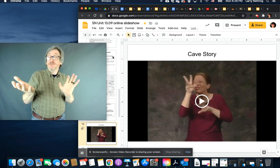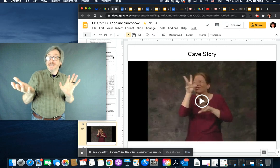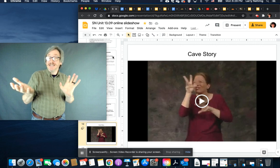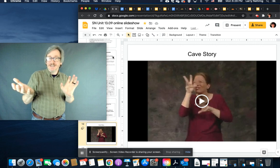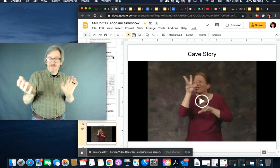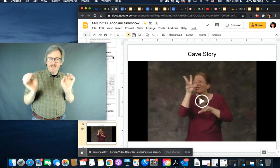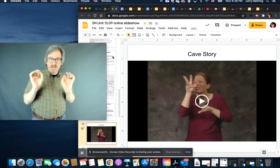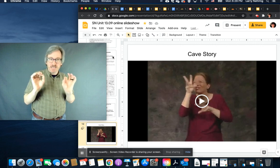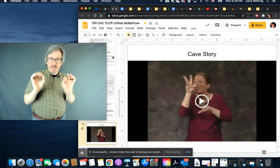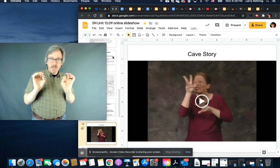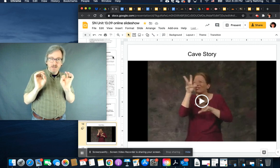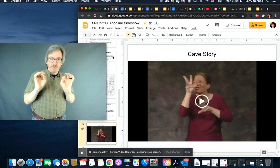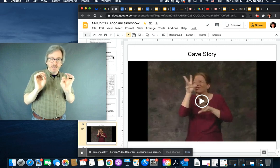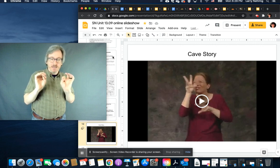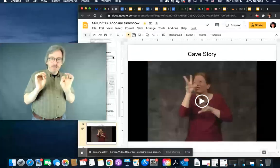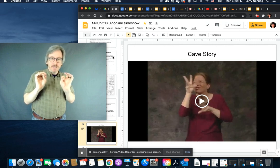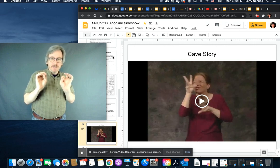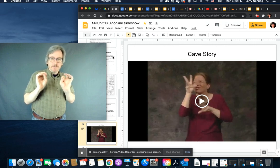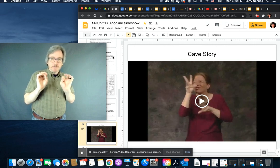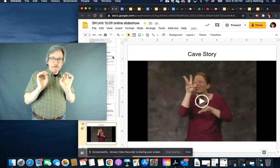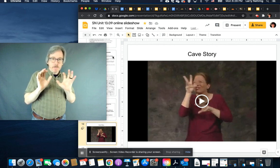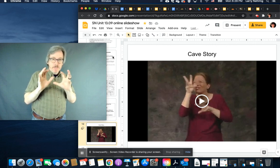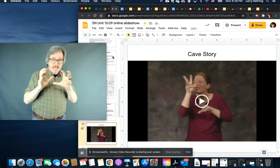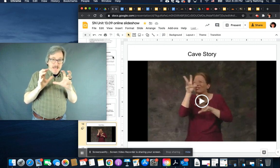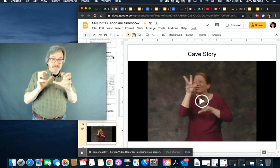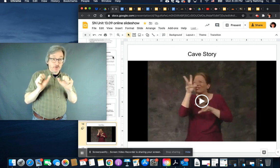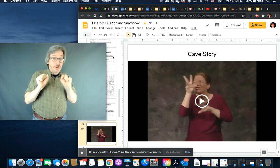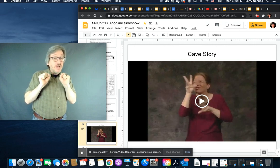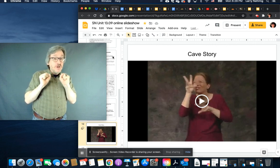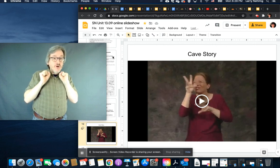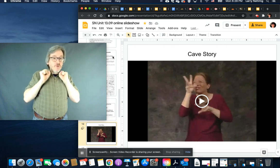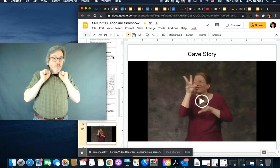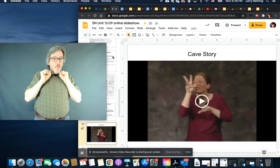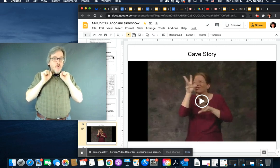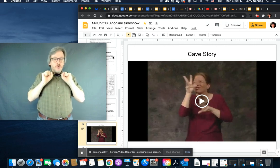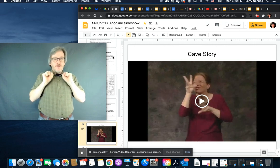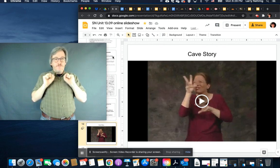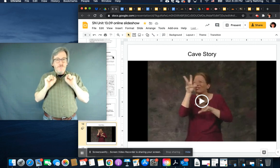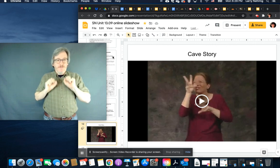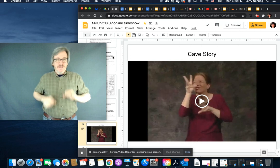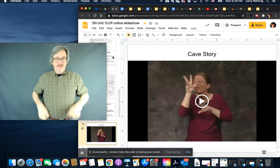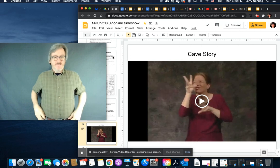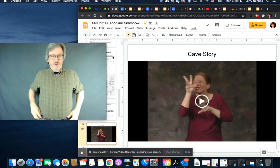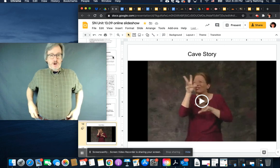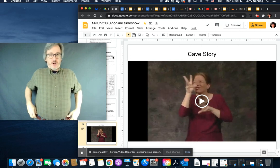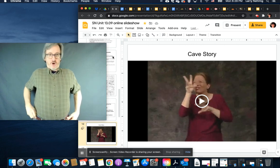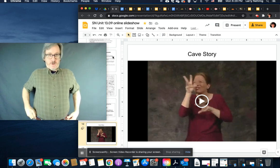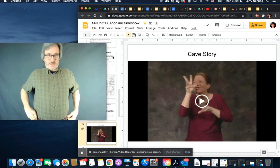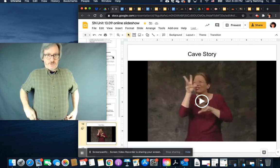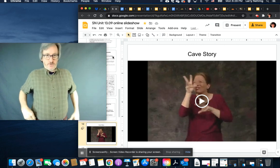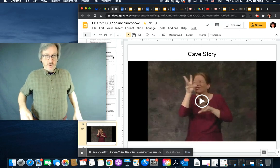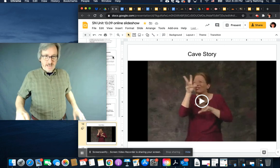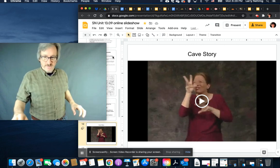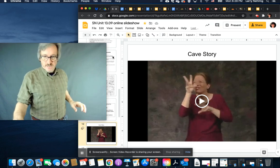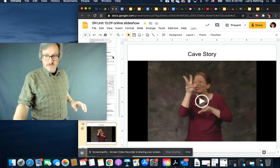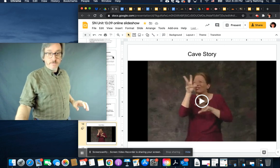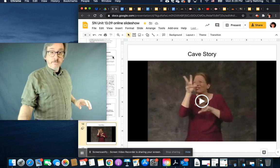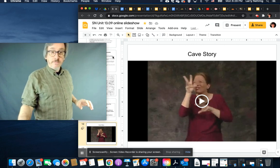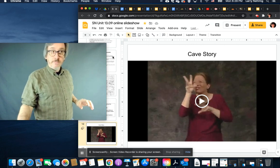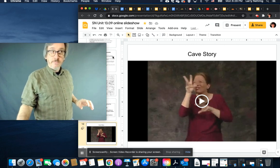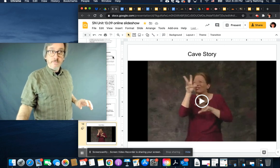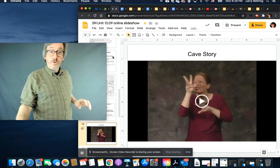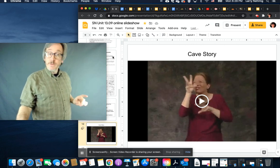it's really easy, but the idea of being in that story would make me never go into a cave